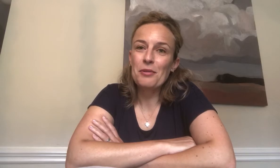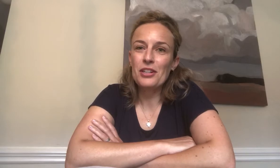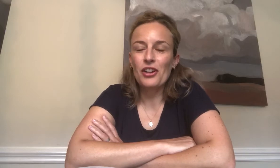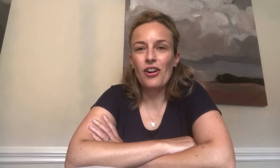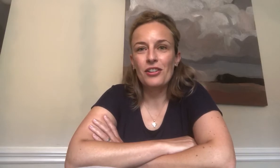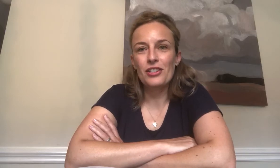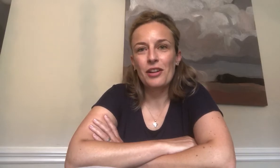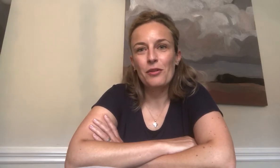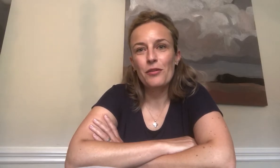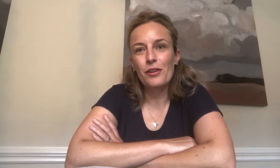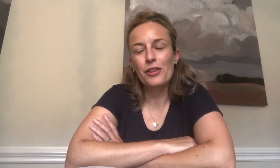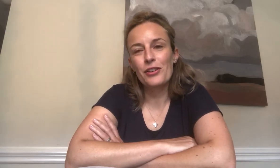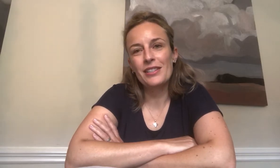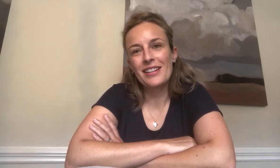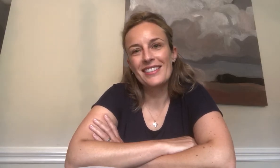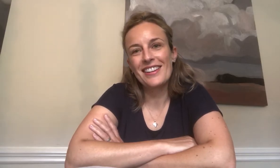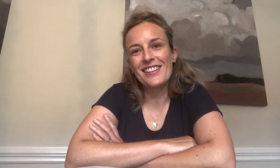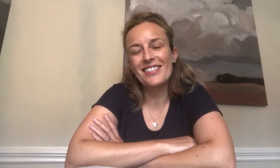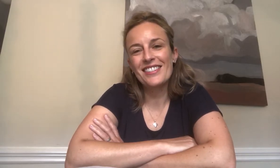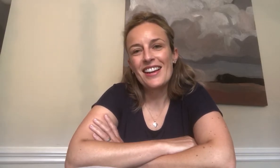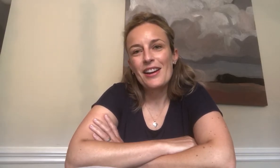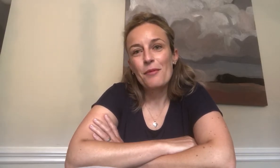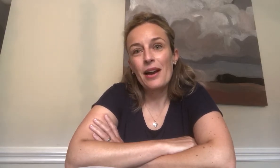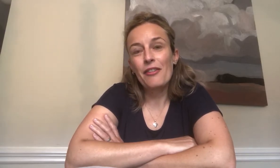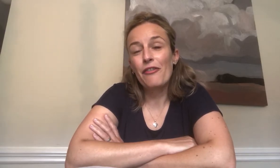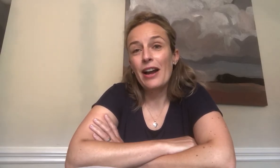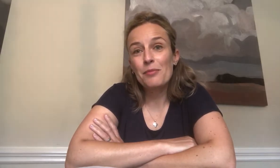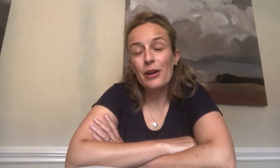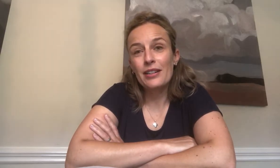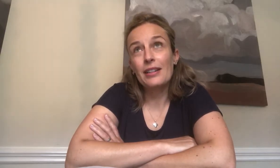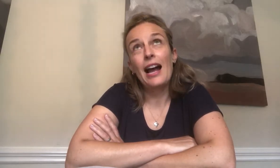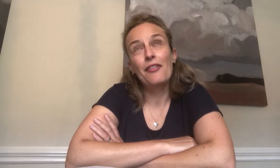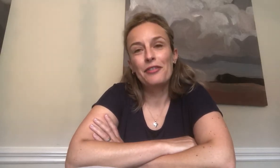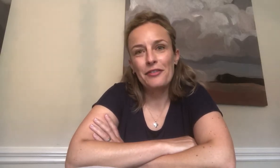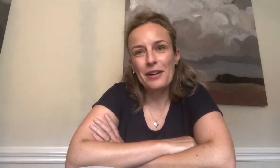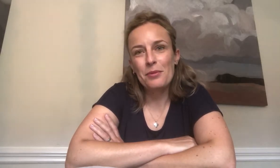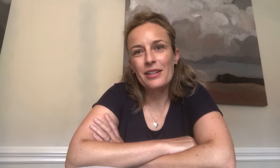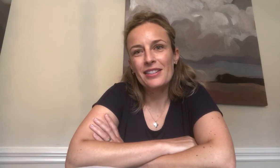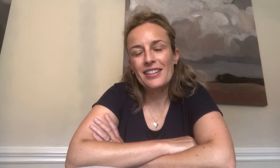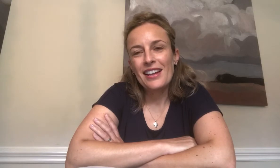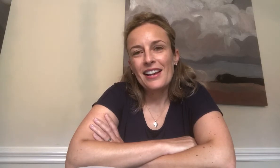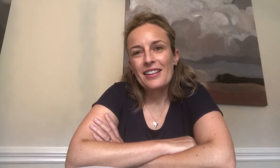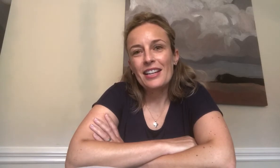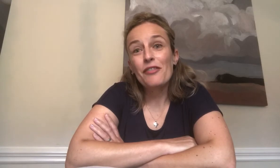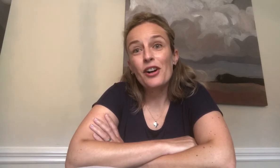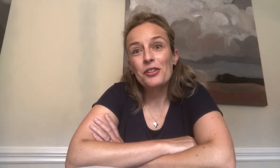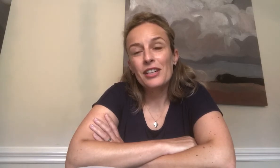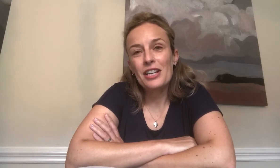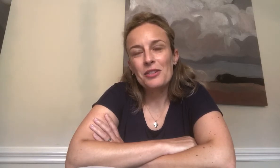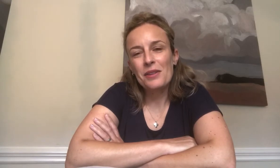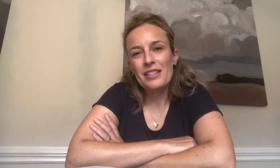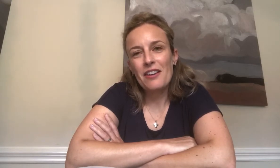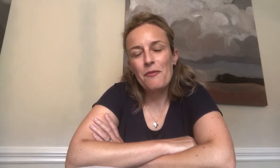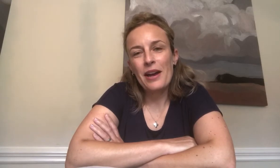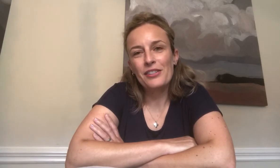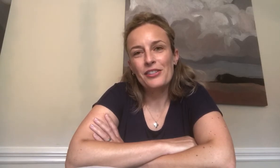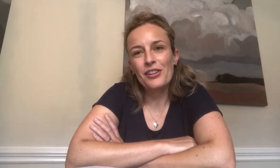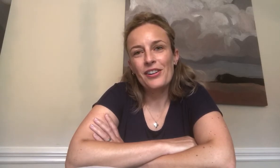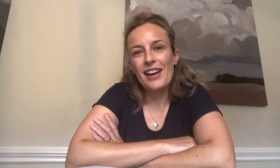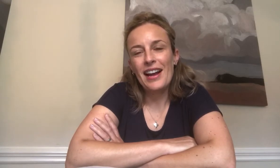the college level for 36 years. We have a vibrant deaf congregation with a deaf pastor at